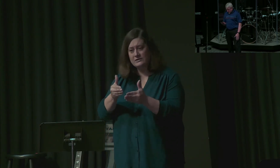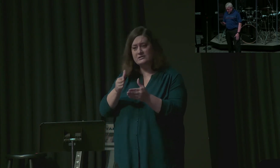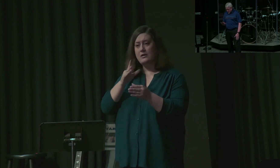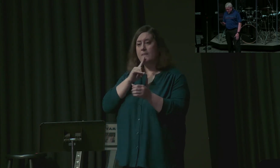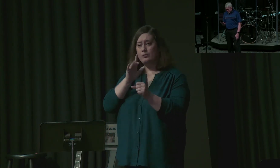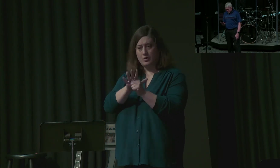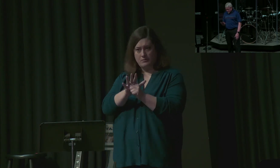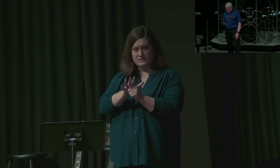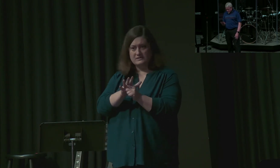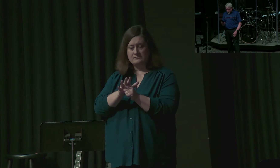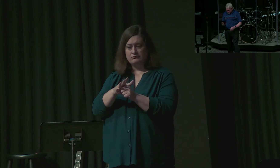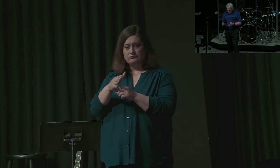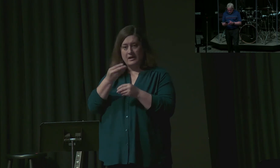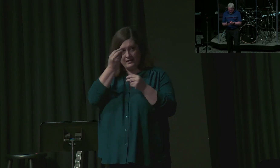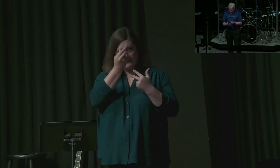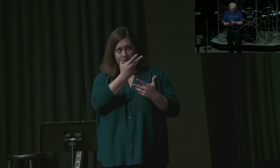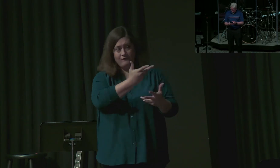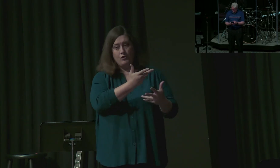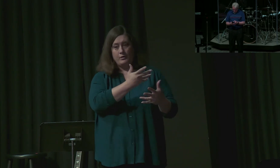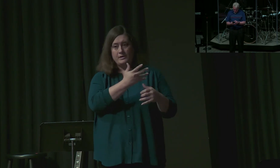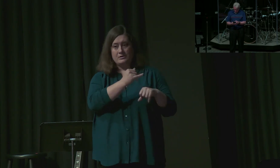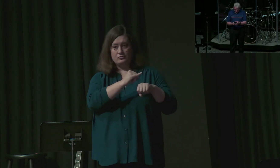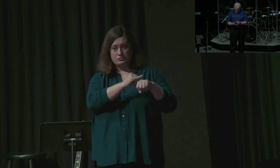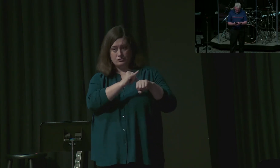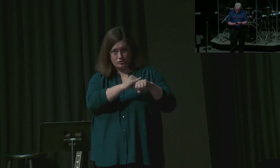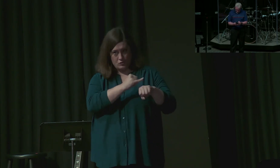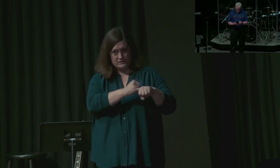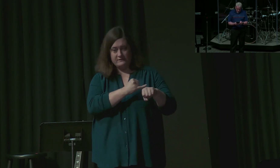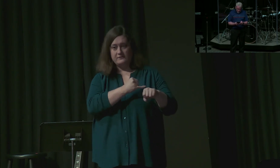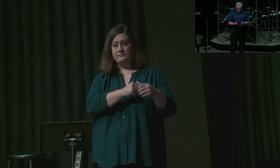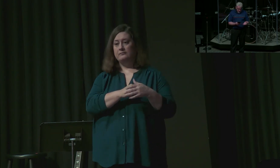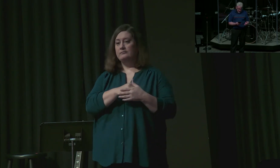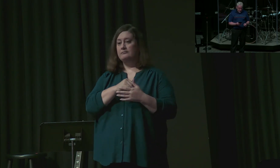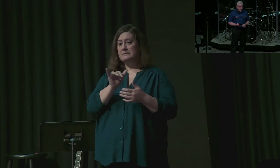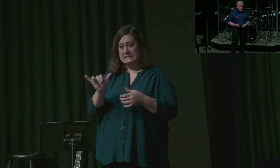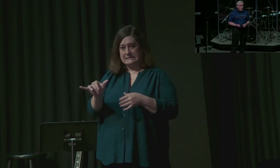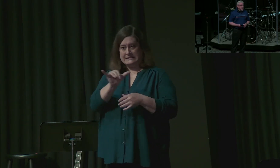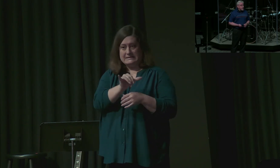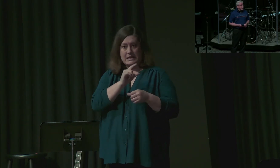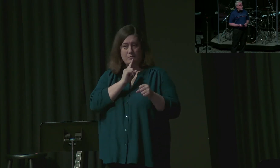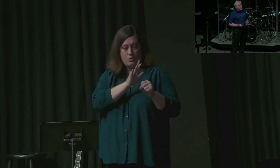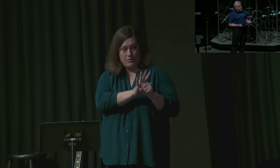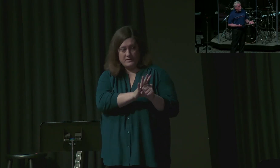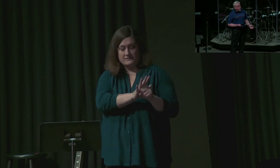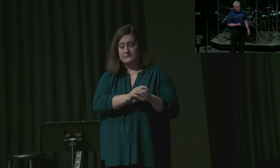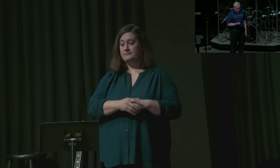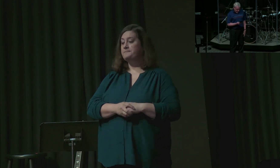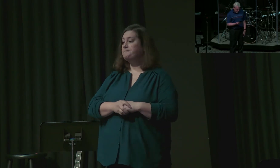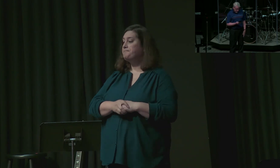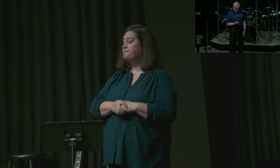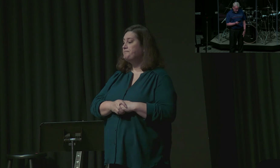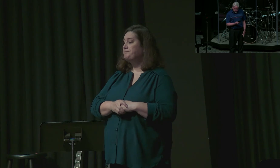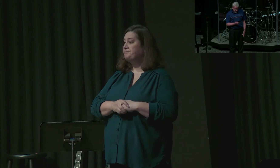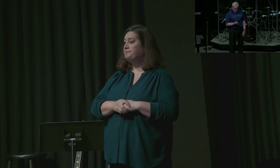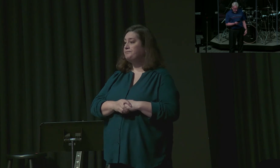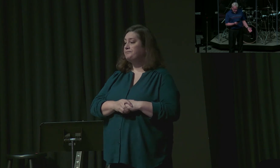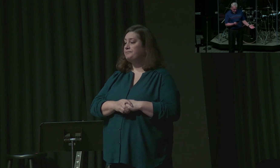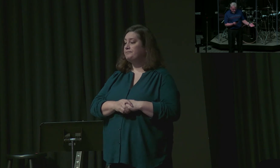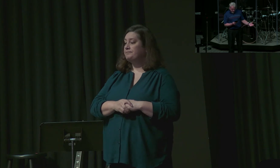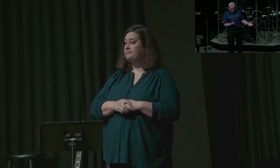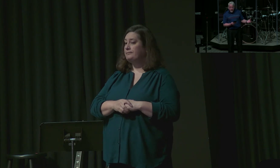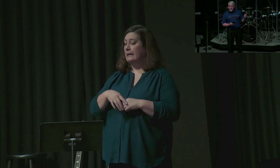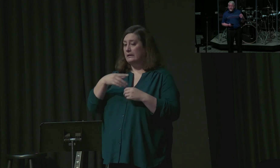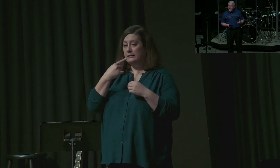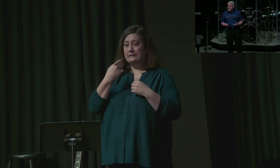multiplying. In his word to Jacob, God had affirmed his covenant promise to enlarge his family and